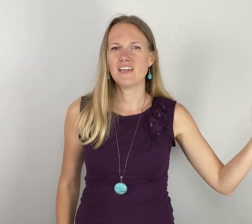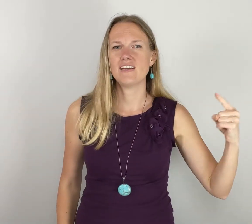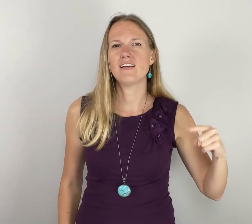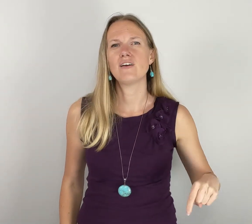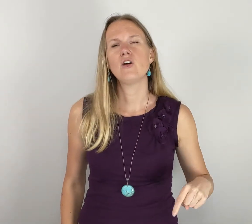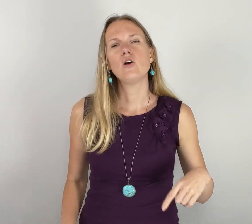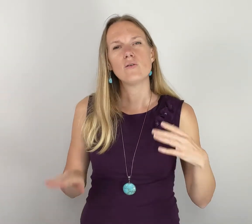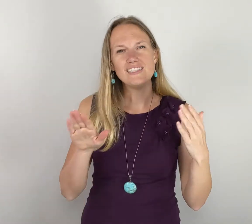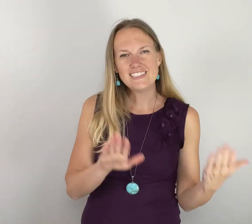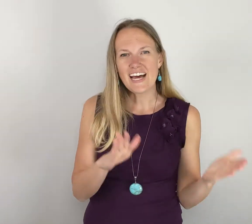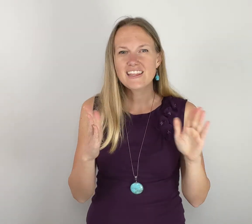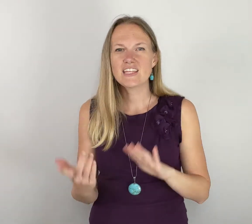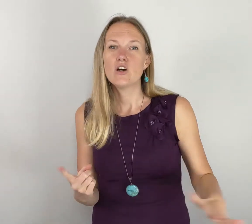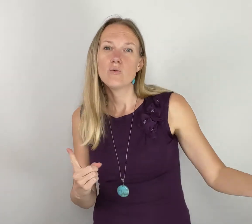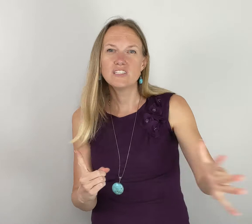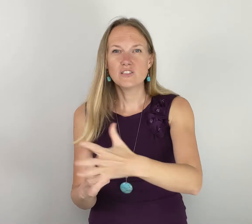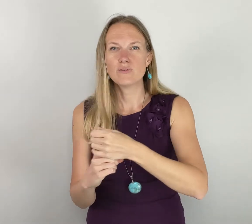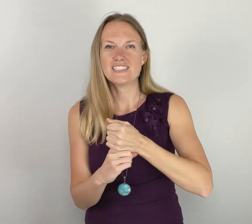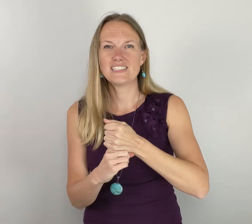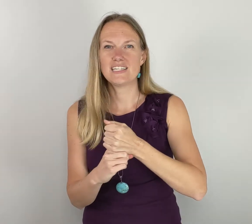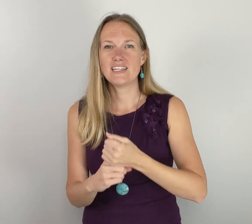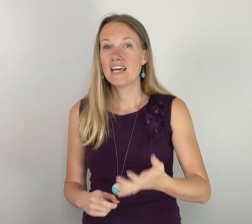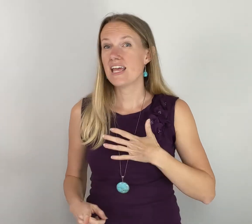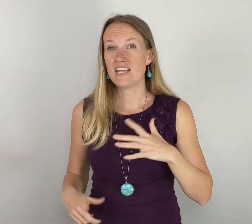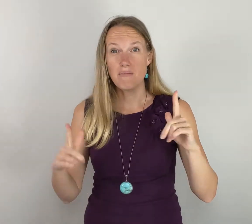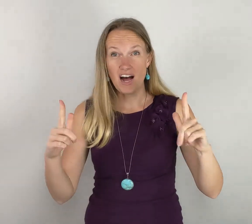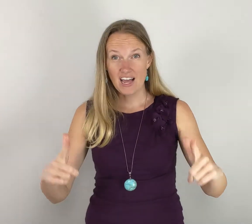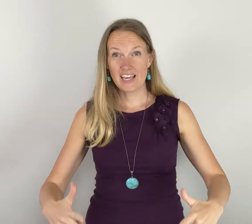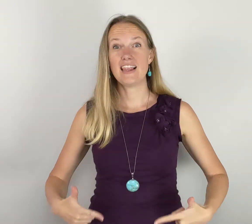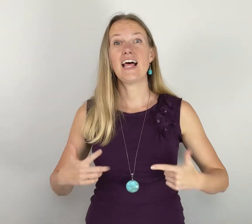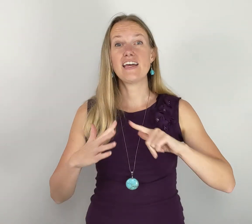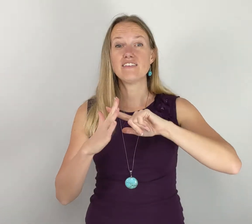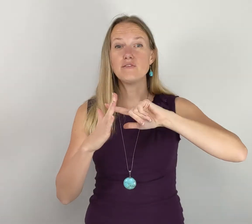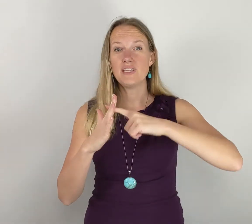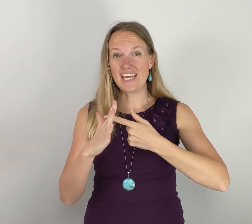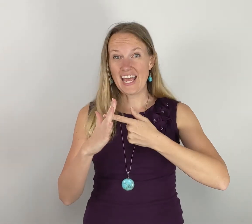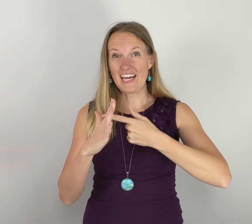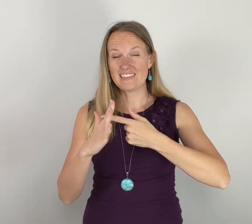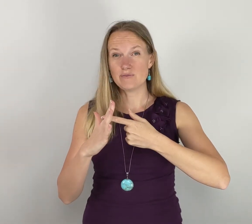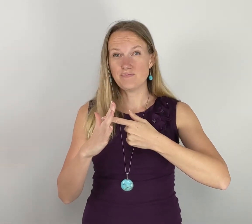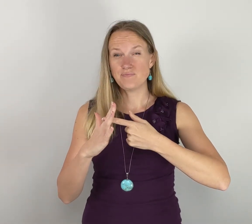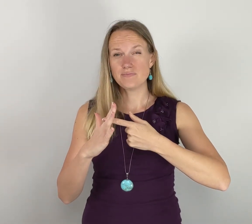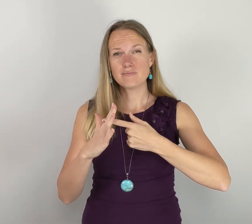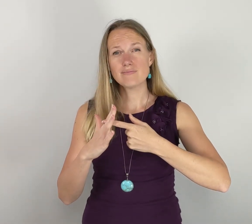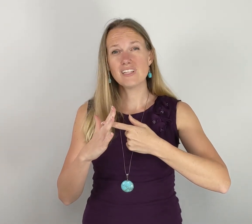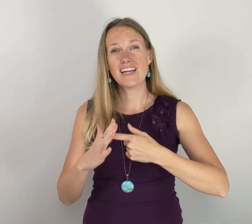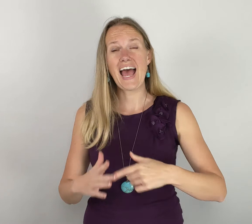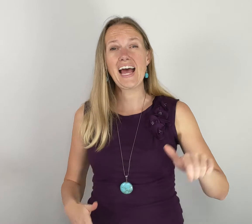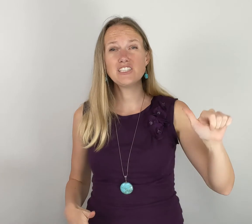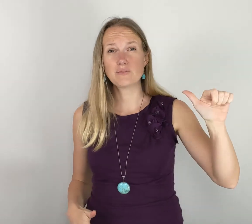in. When death was arrested and my life began. And Ash, we're